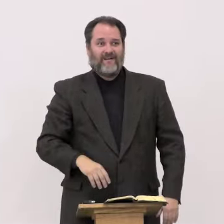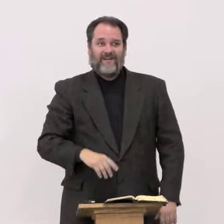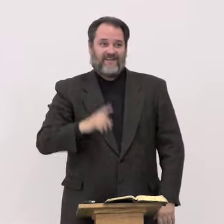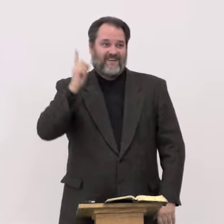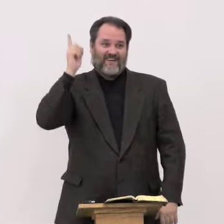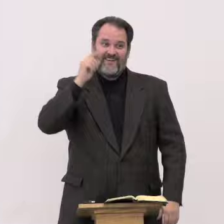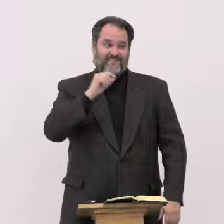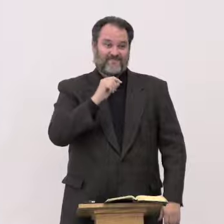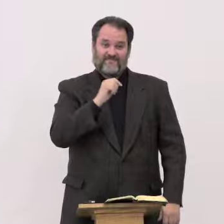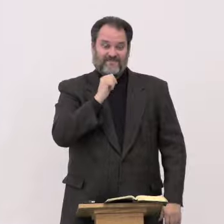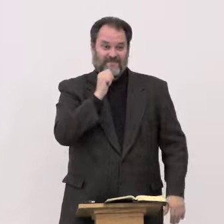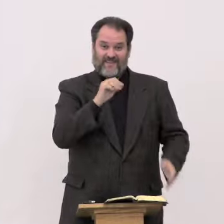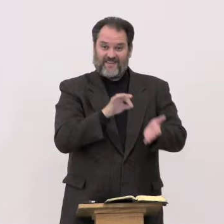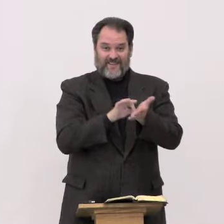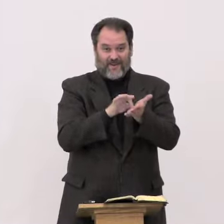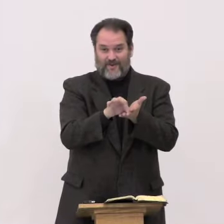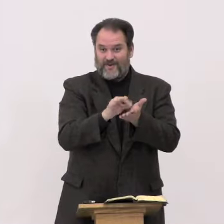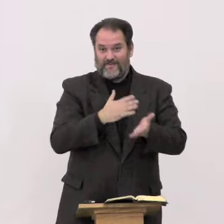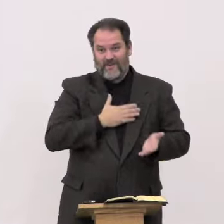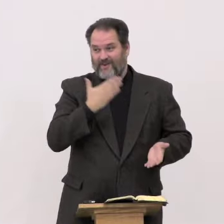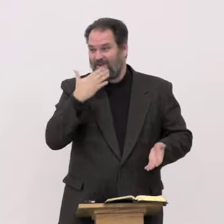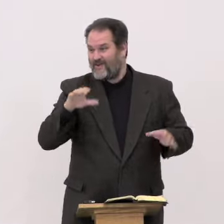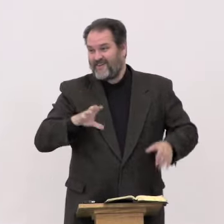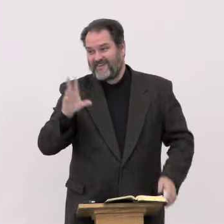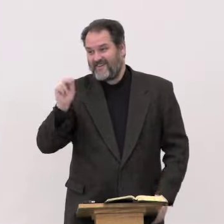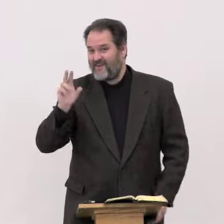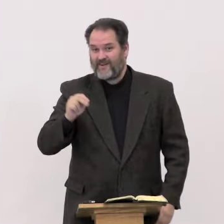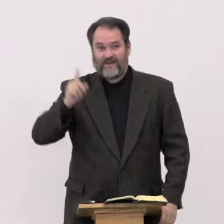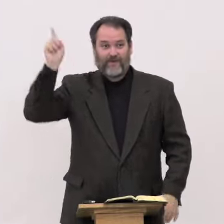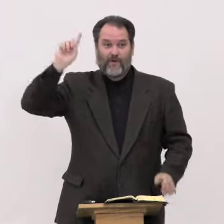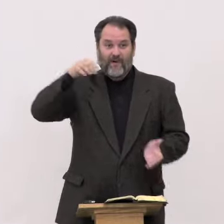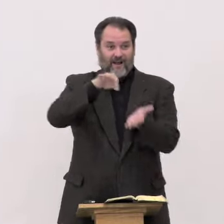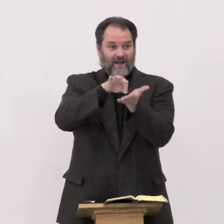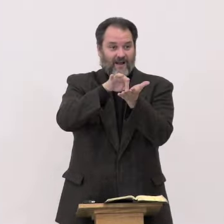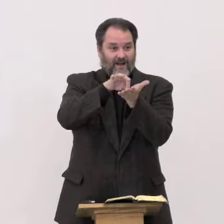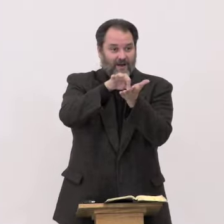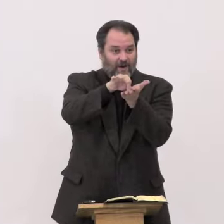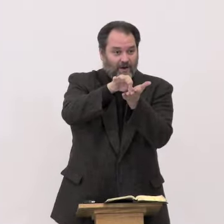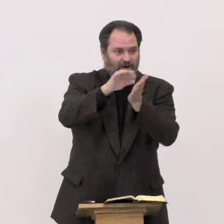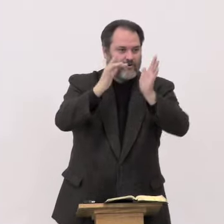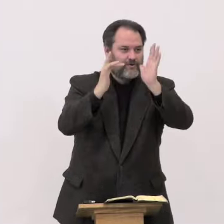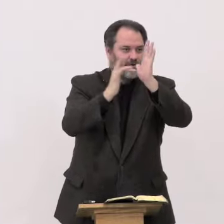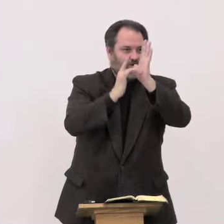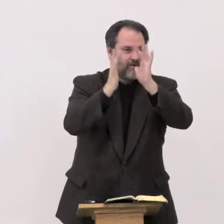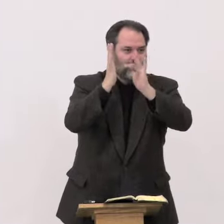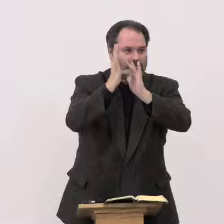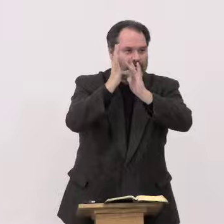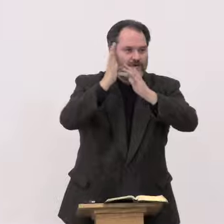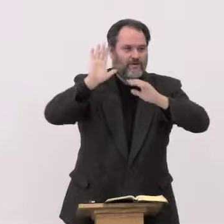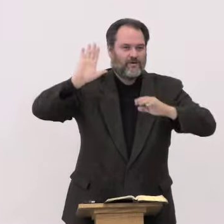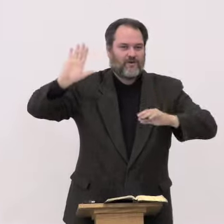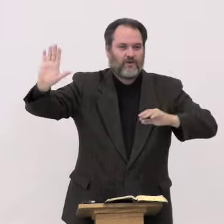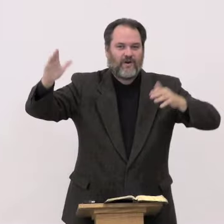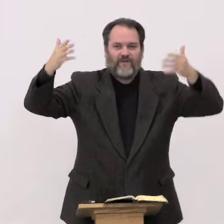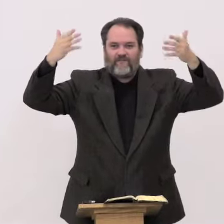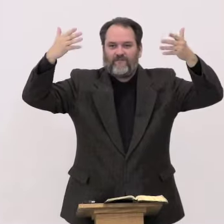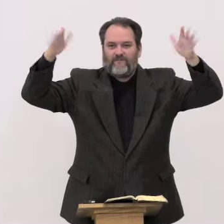Some people think, oh wait, you did so many good things. God doesn't count all my good actions. He only counts Jesus Christ